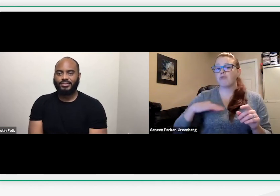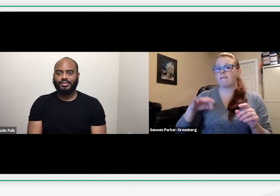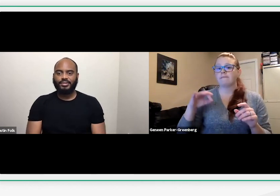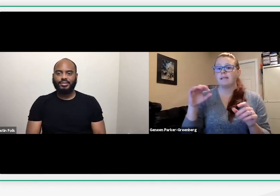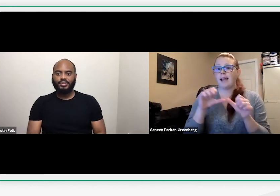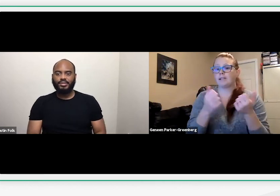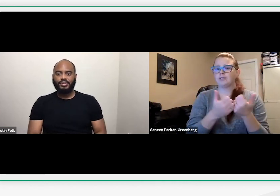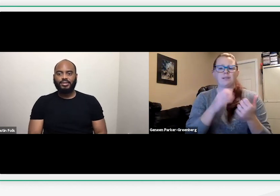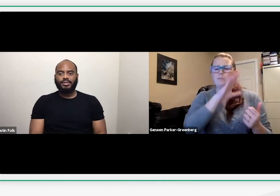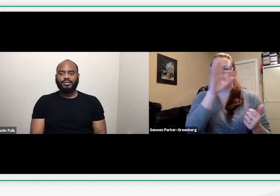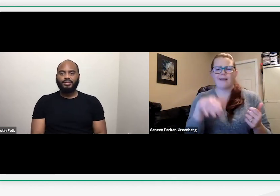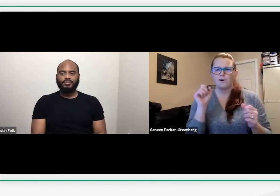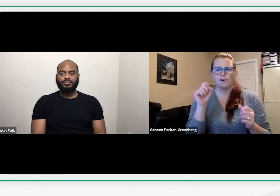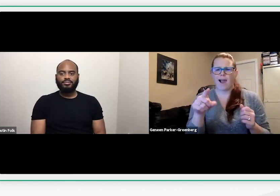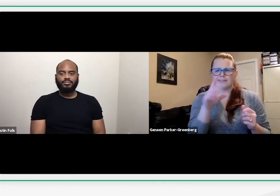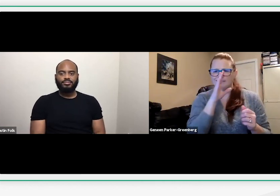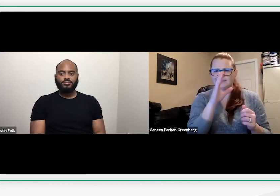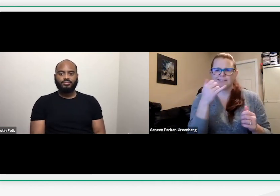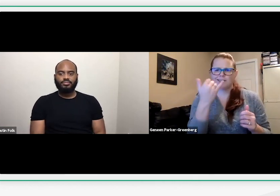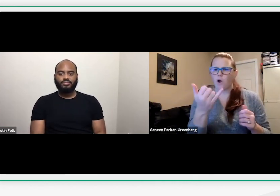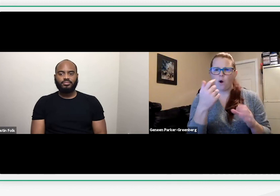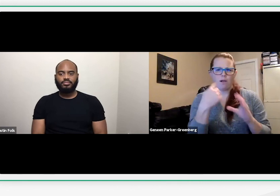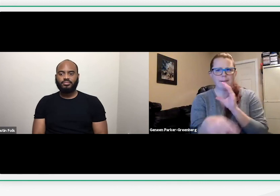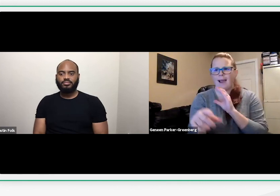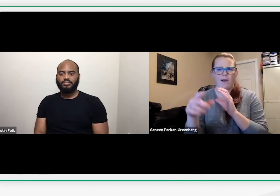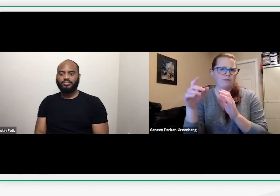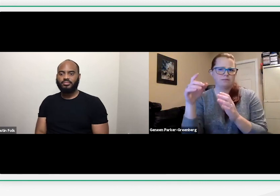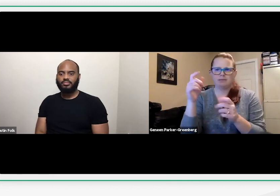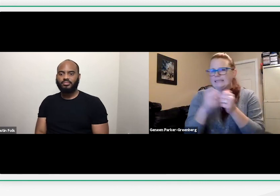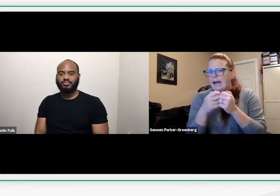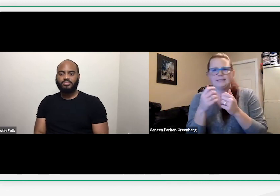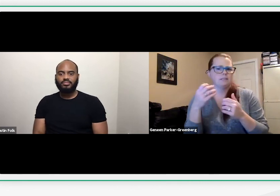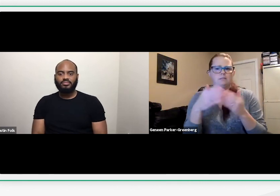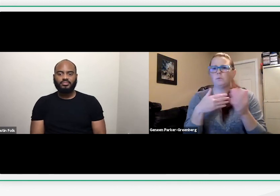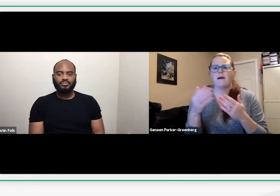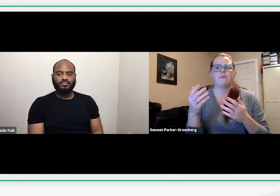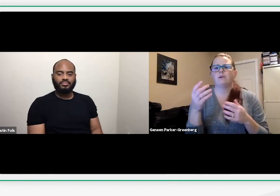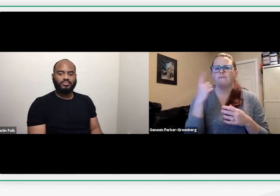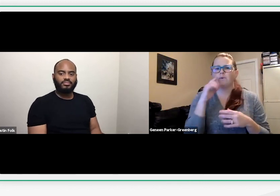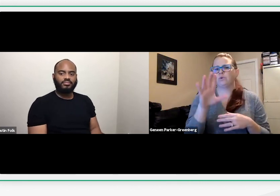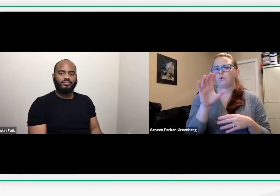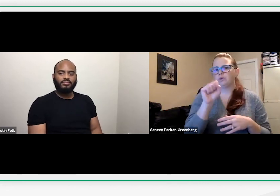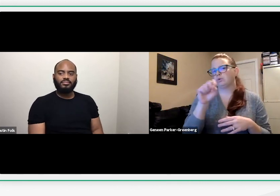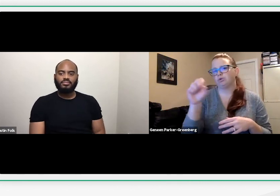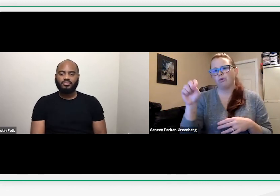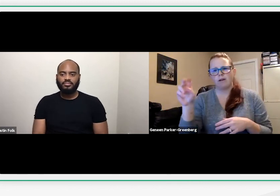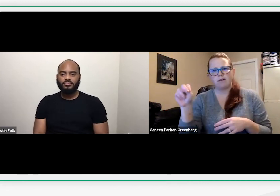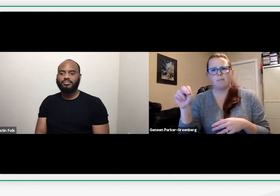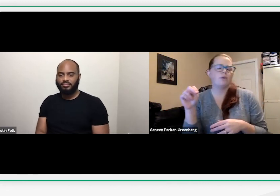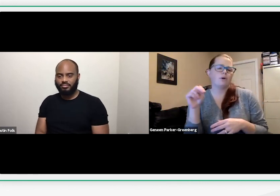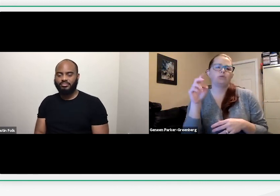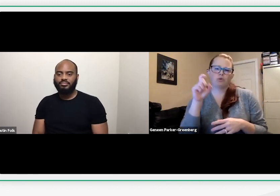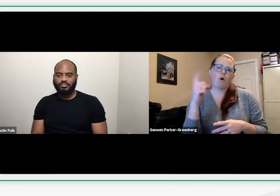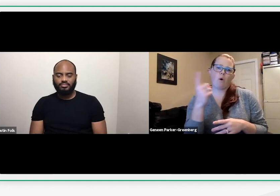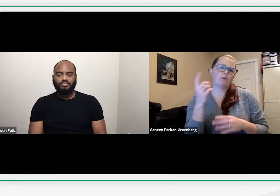too. Right. You bring up a good point. Nonprofit organizations will never ask you